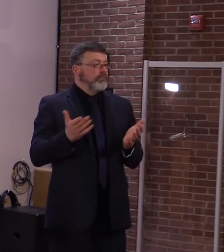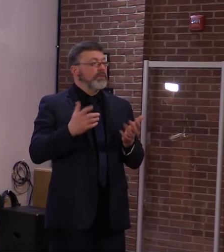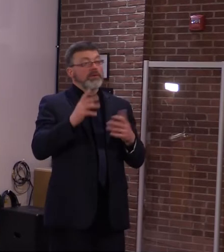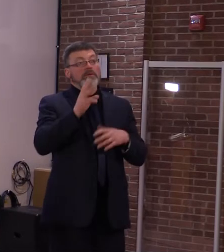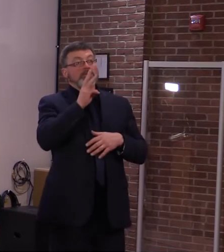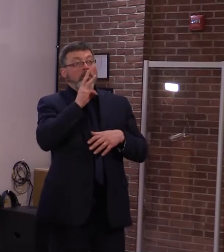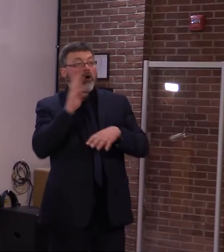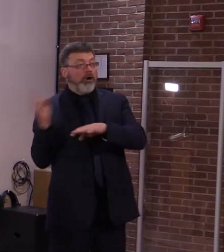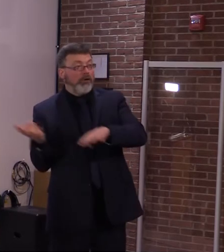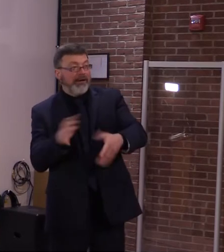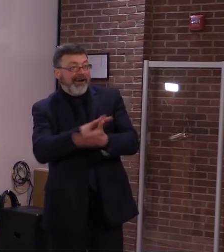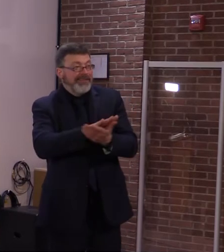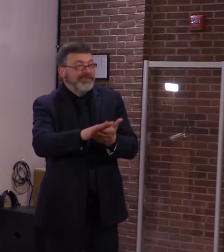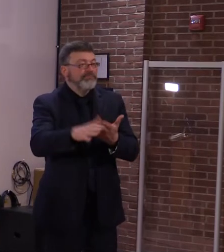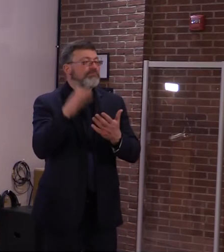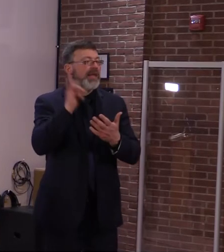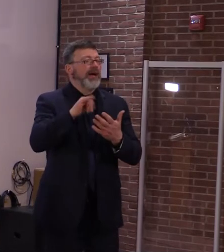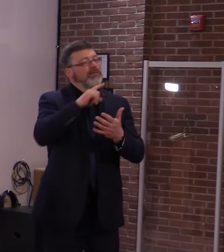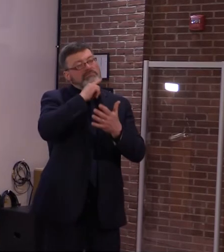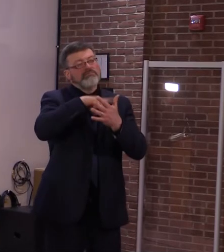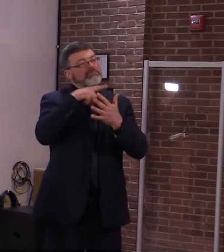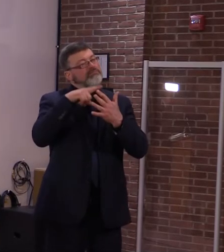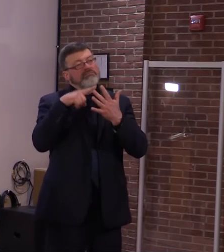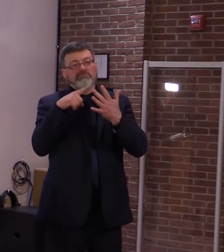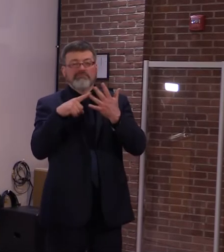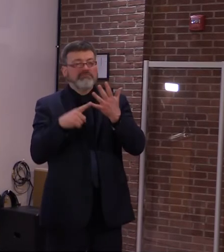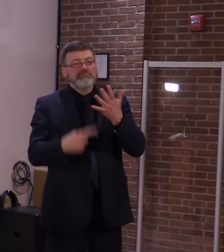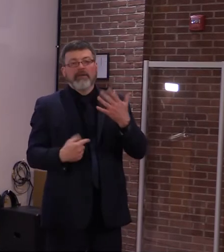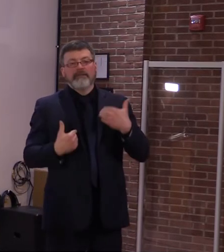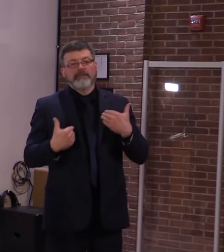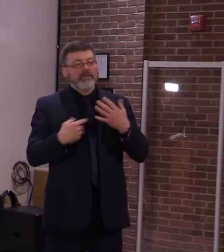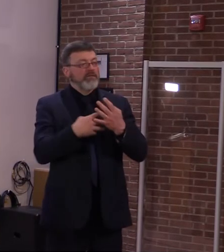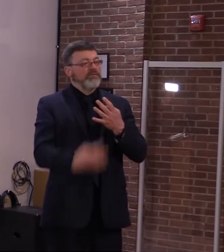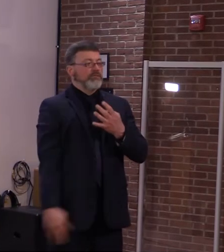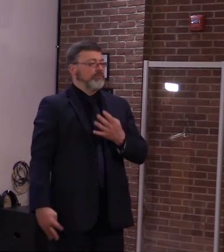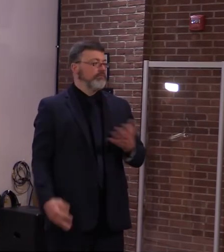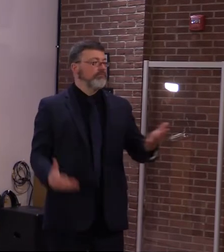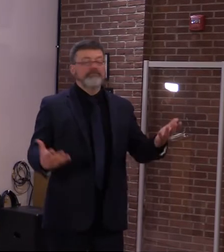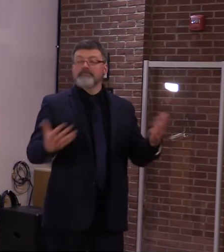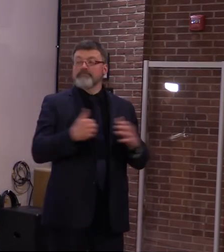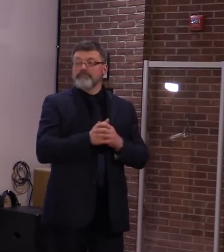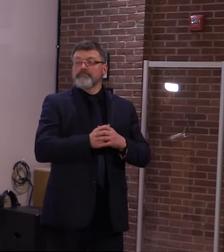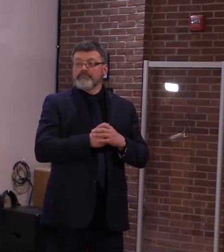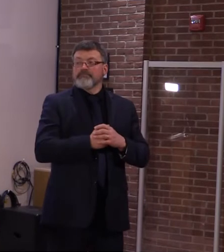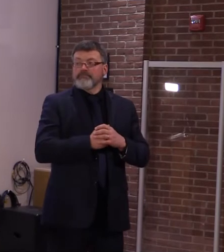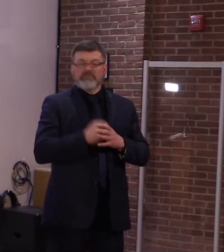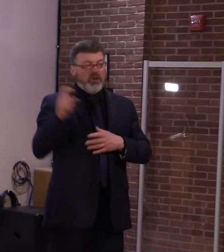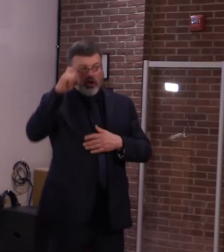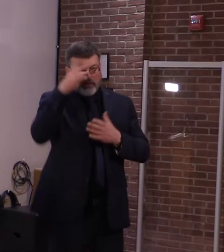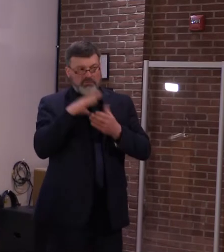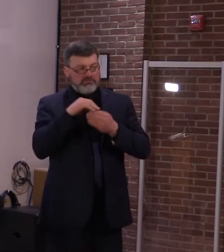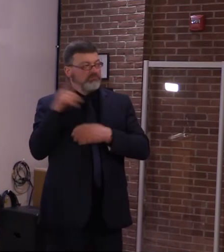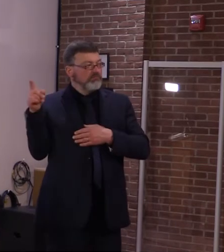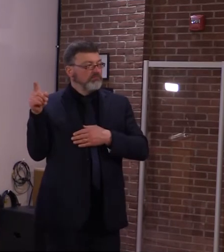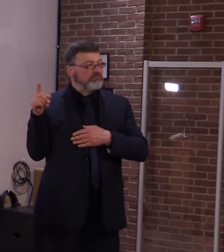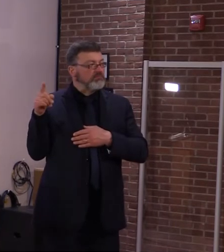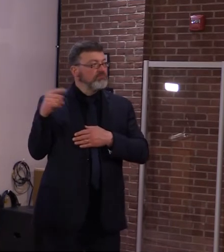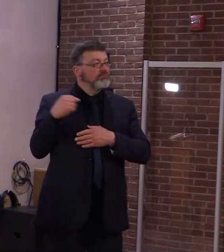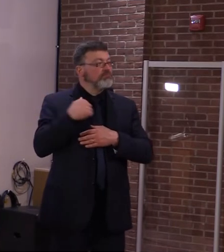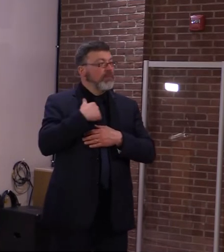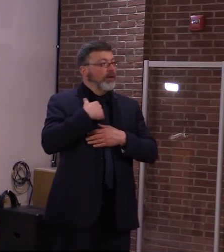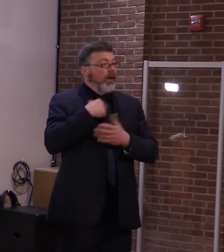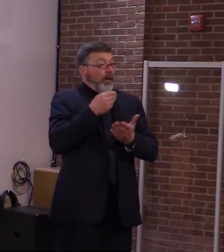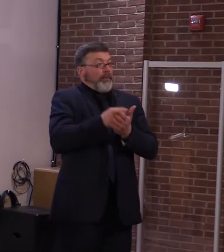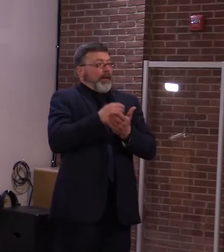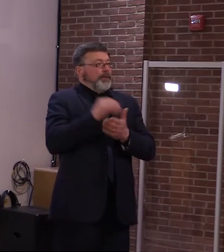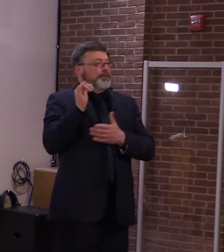the economy and broadband. So that's why we put that $1 billion plan forward. Dr. Levine, anything